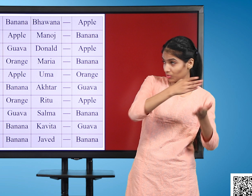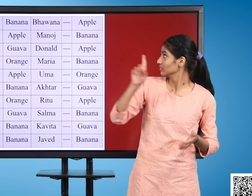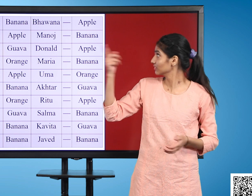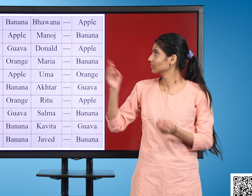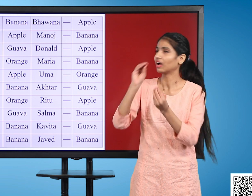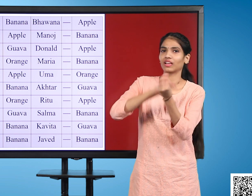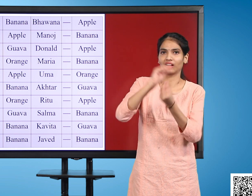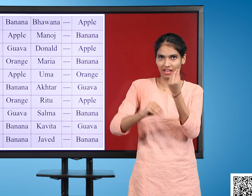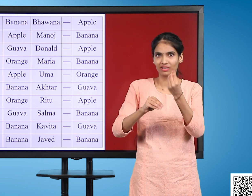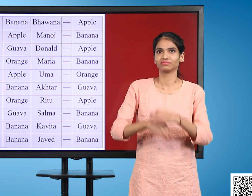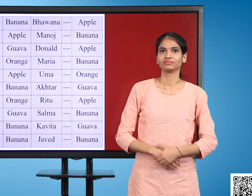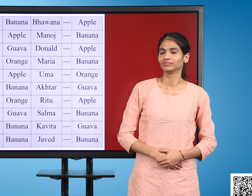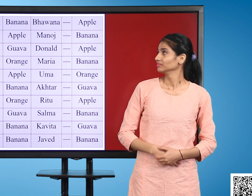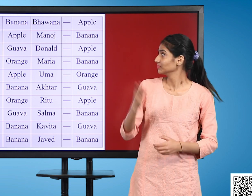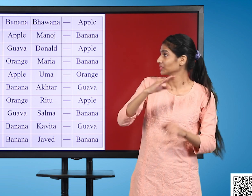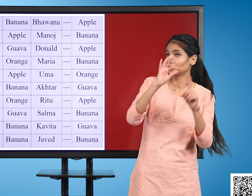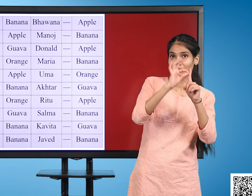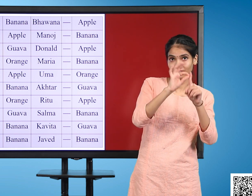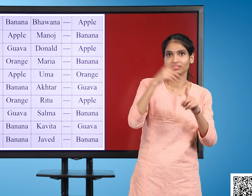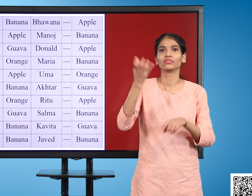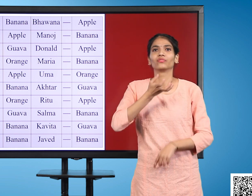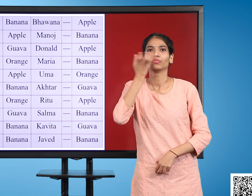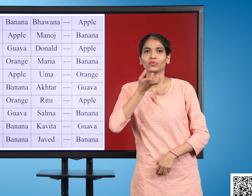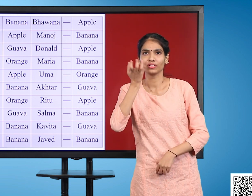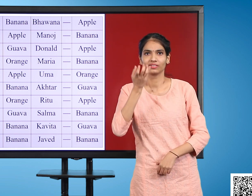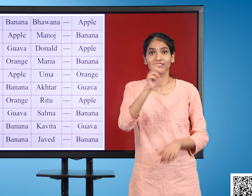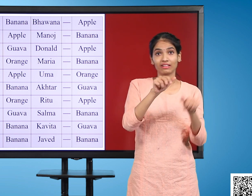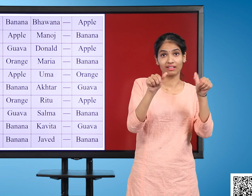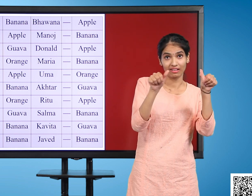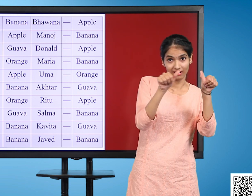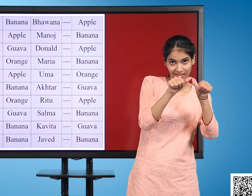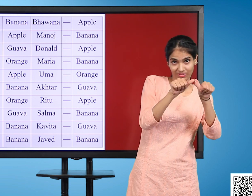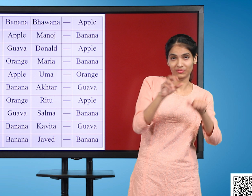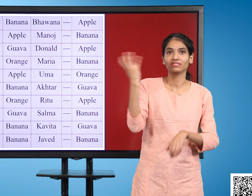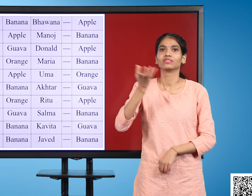Raghav, banana. Preeti, apple. Amar, guava.